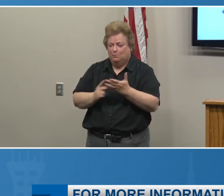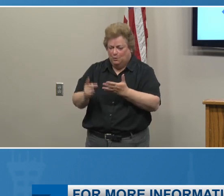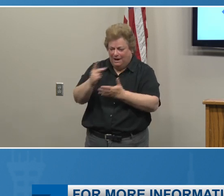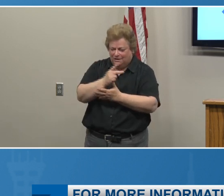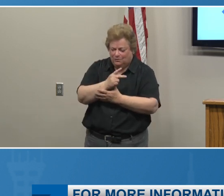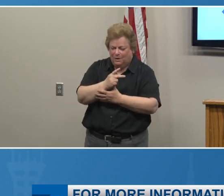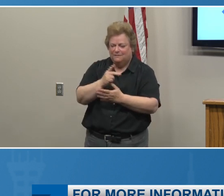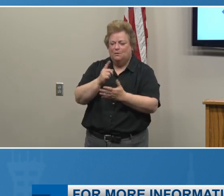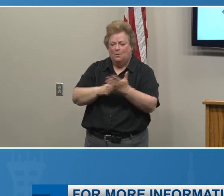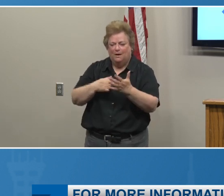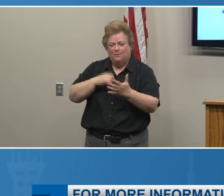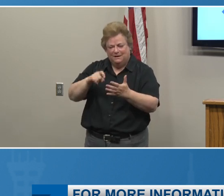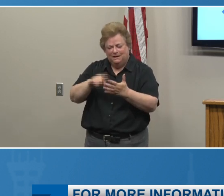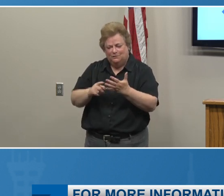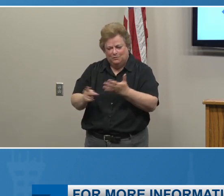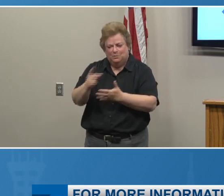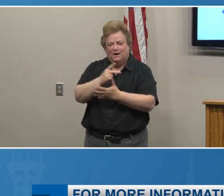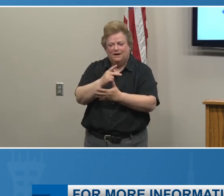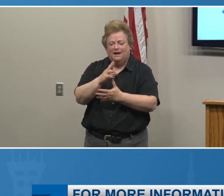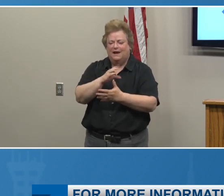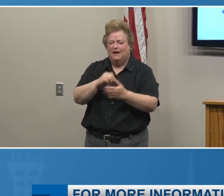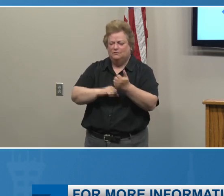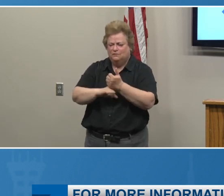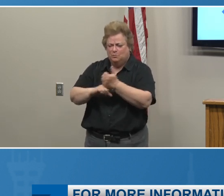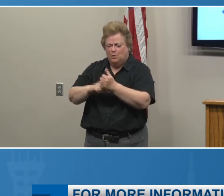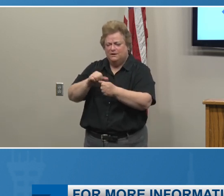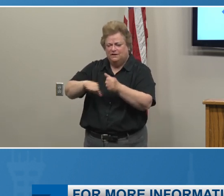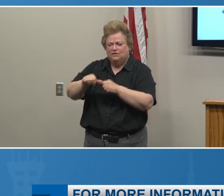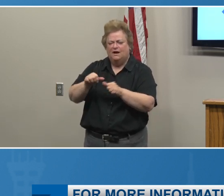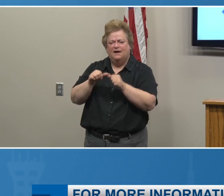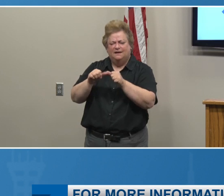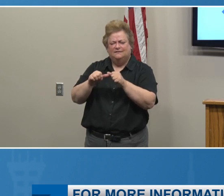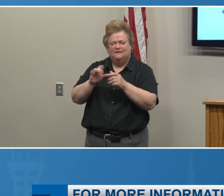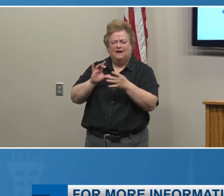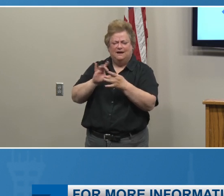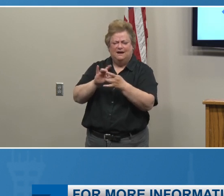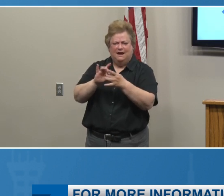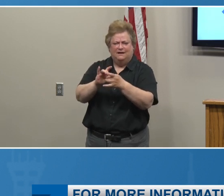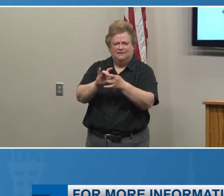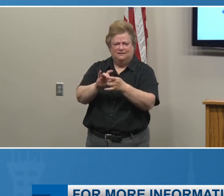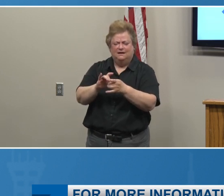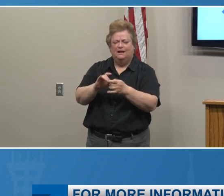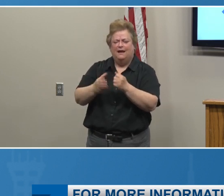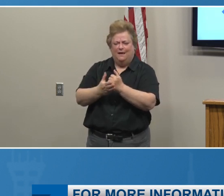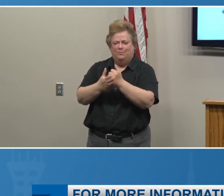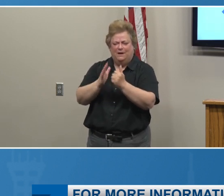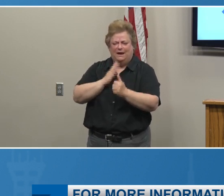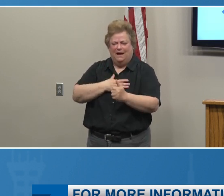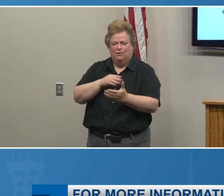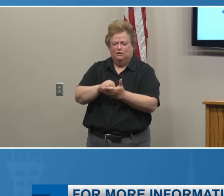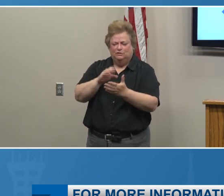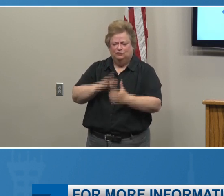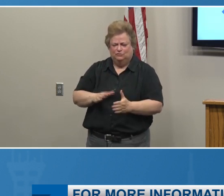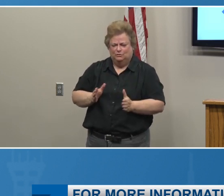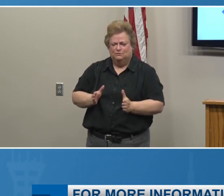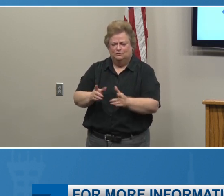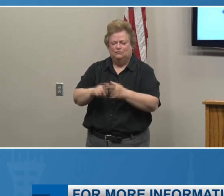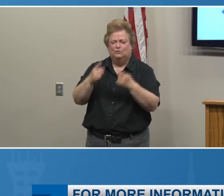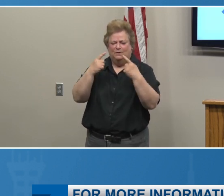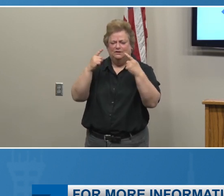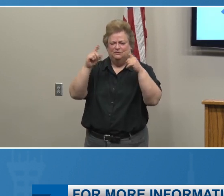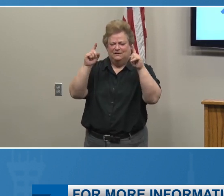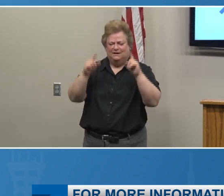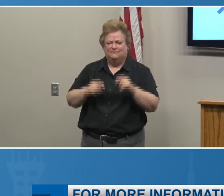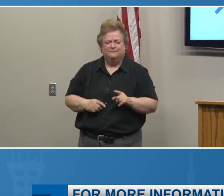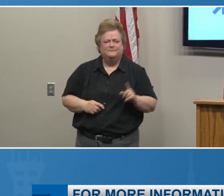be prioritized and here for each other and staying connected is key and getting through this together thank you so